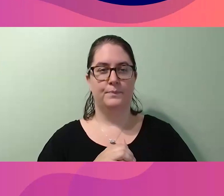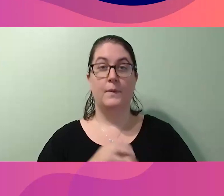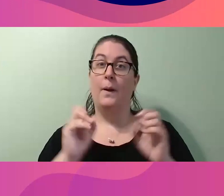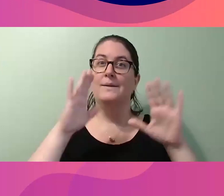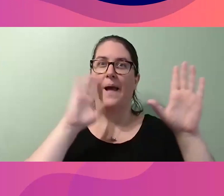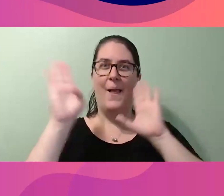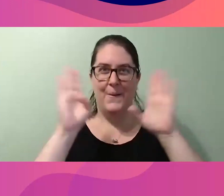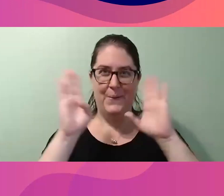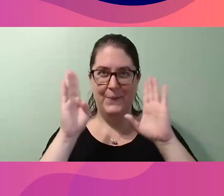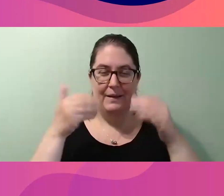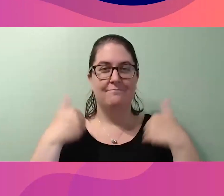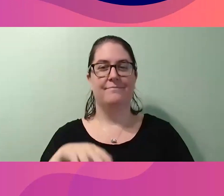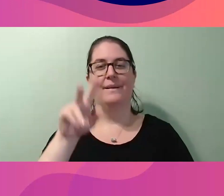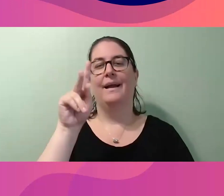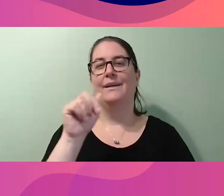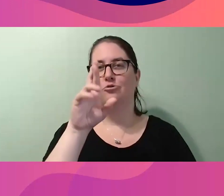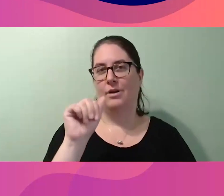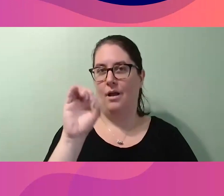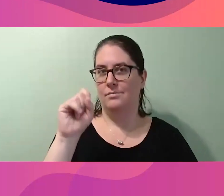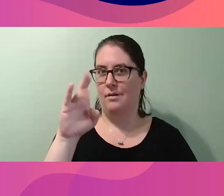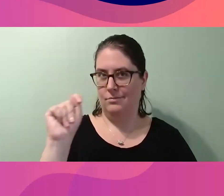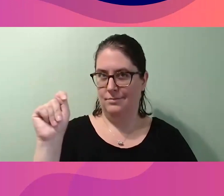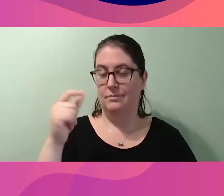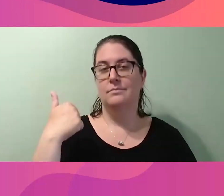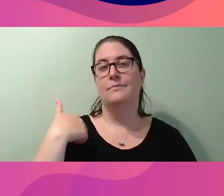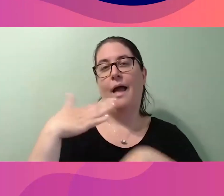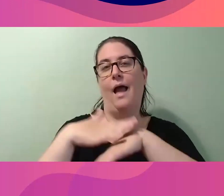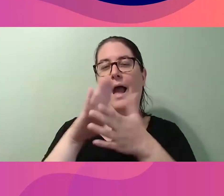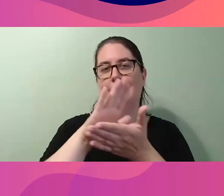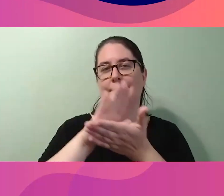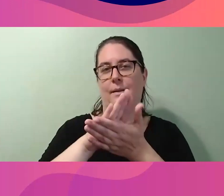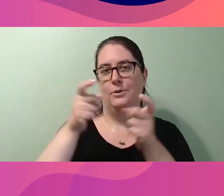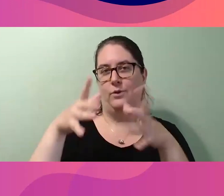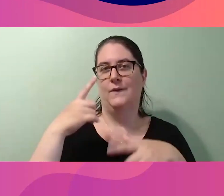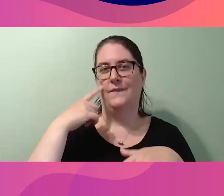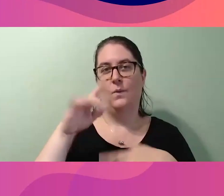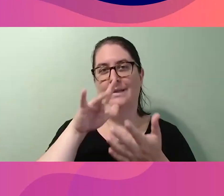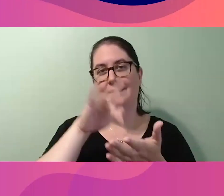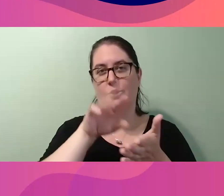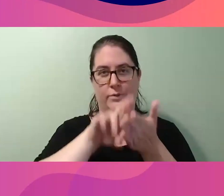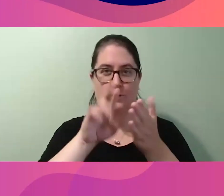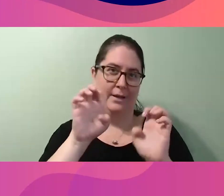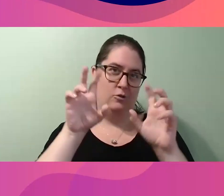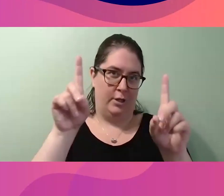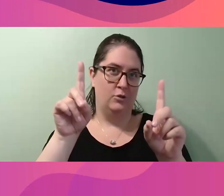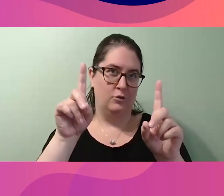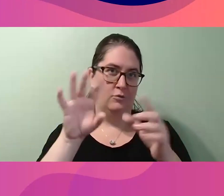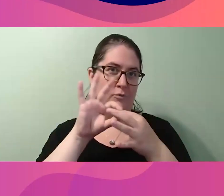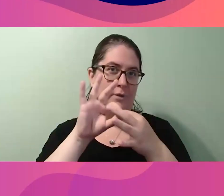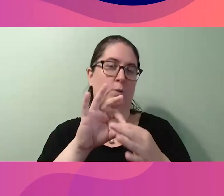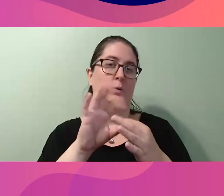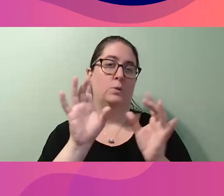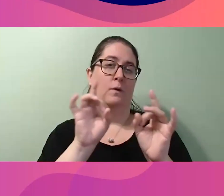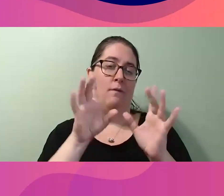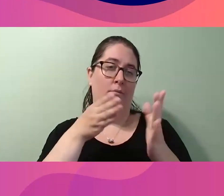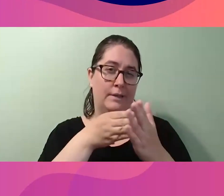Hello to everyone. My name is Katrina Scott. I am the Academic Director of the Center for Research and Education on Violence Against Women